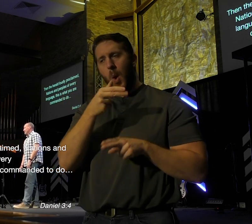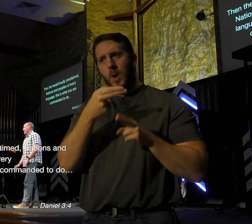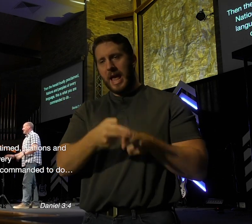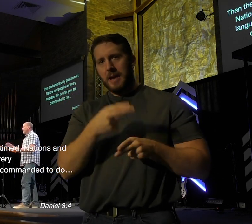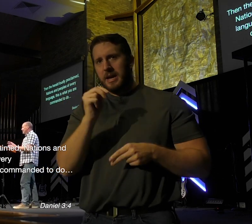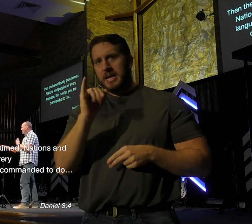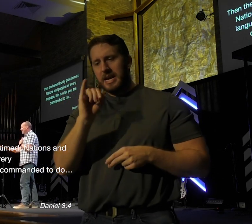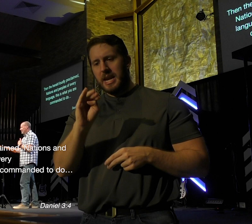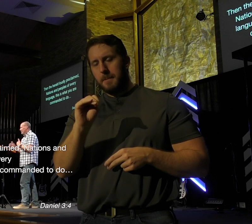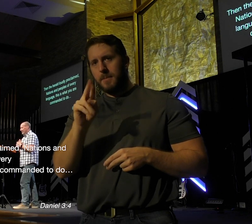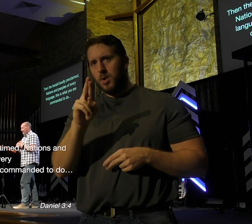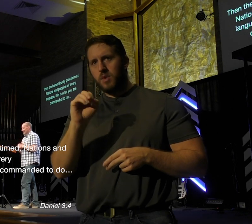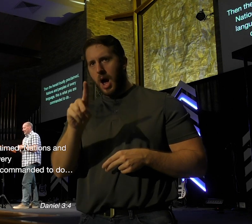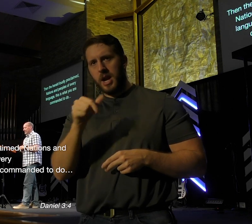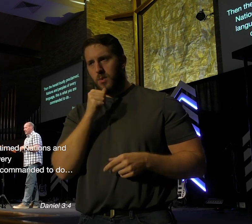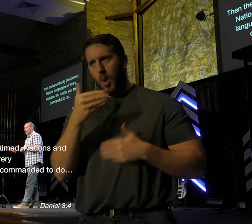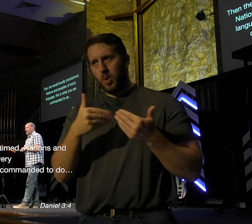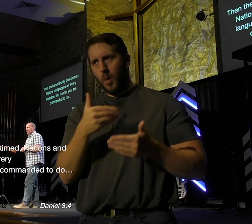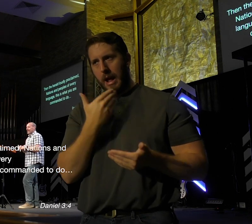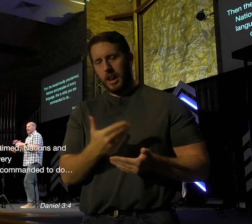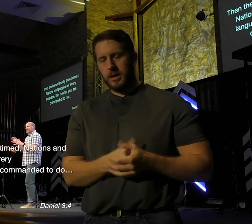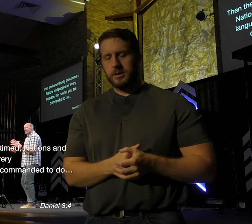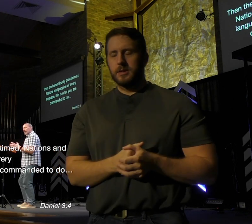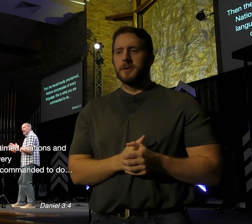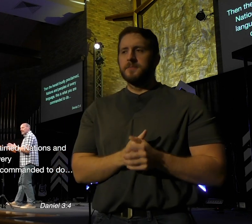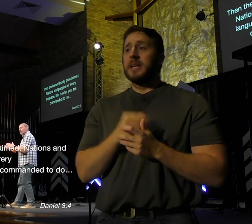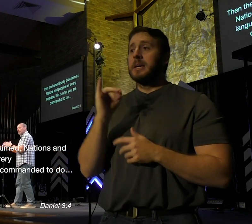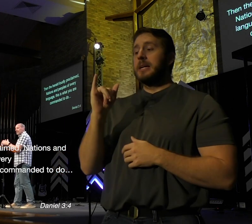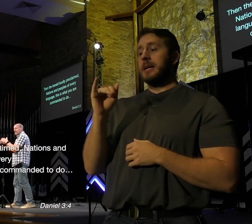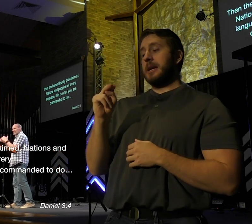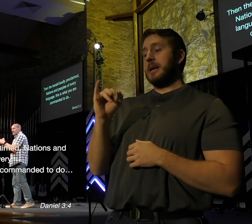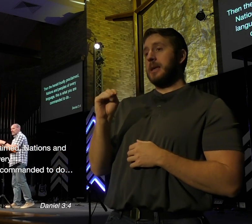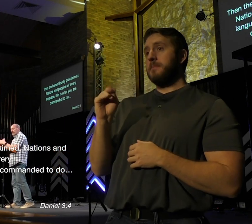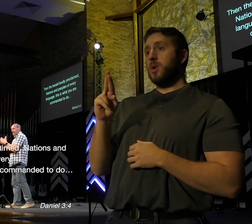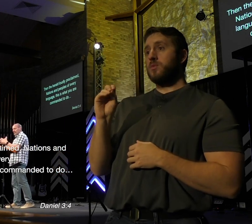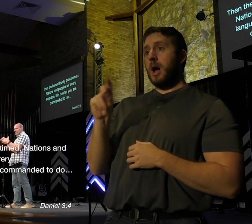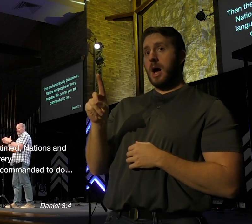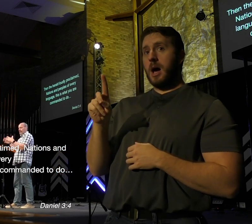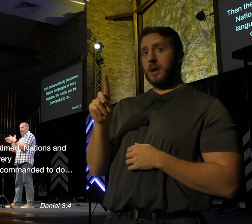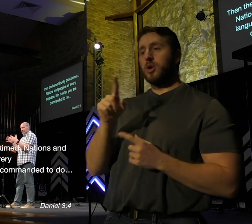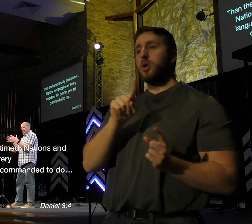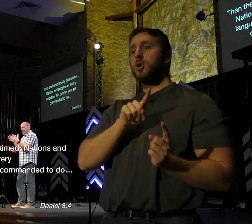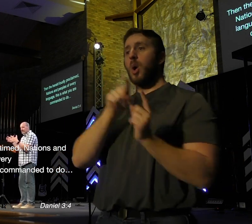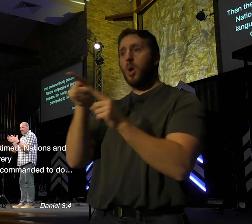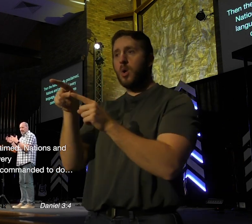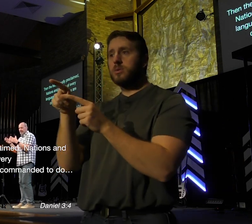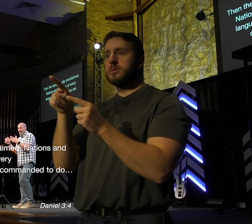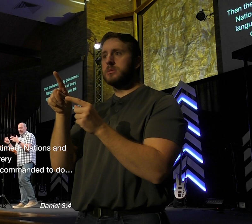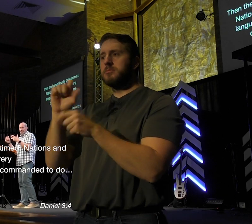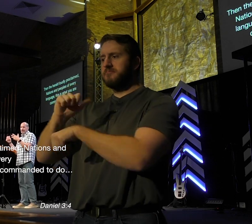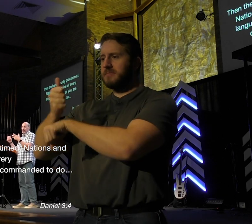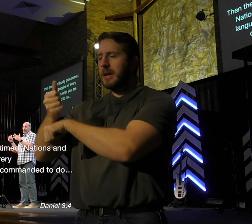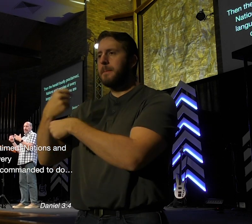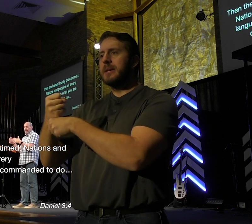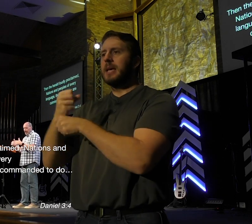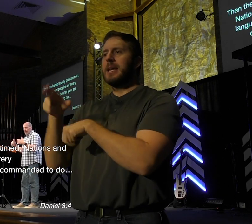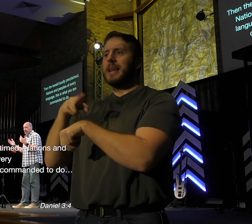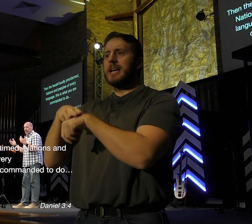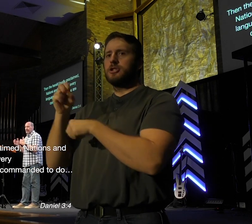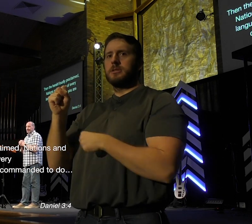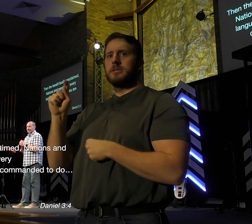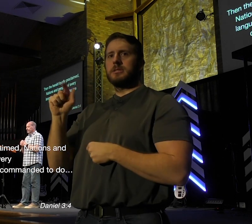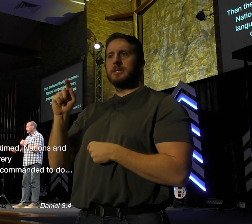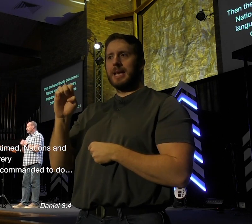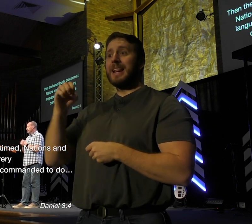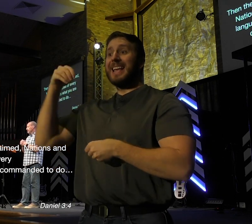your child Nimrod. It will not go well for him. Nimrod actually goes and settles, makes a nation state